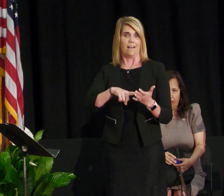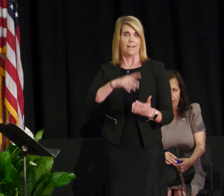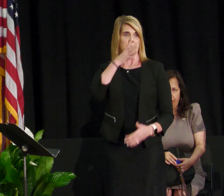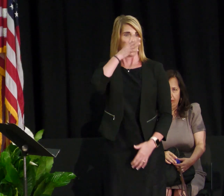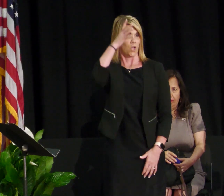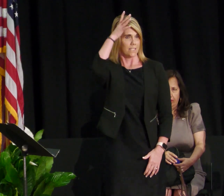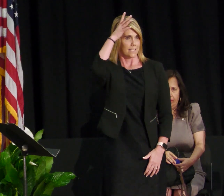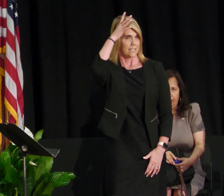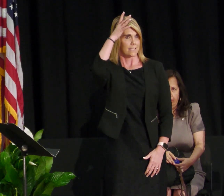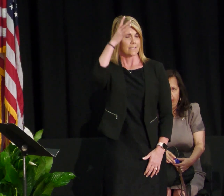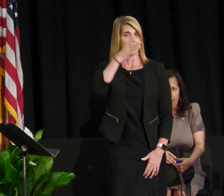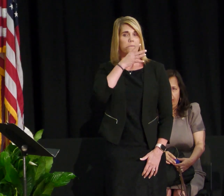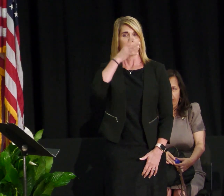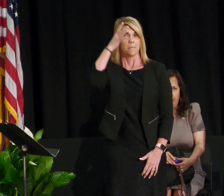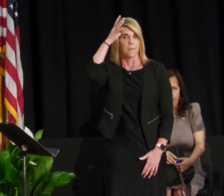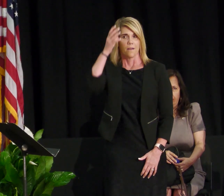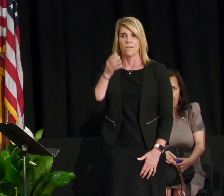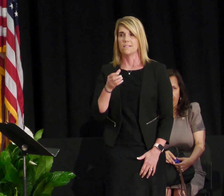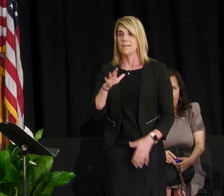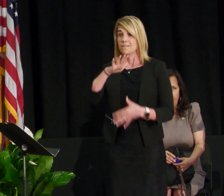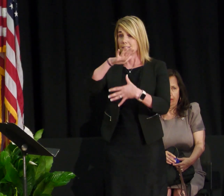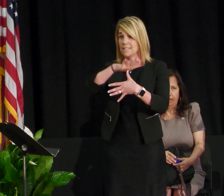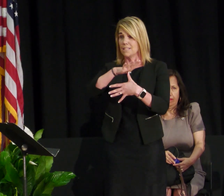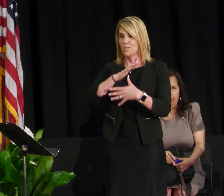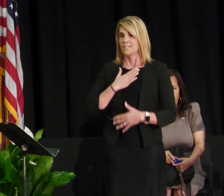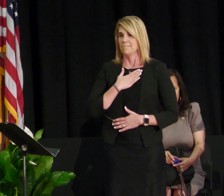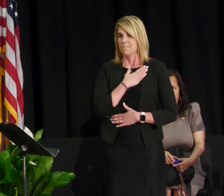First, I would like to recognize parents.